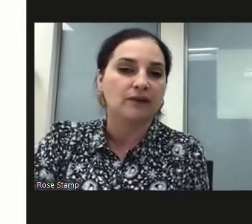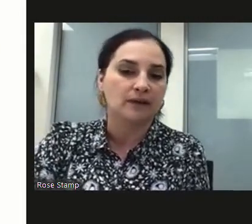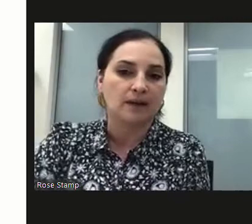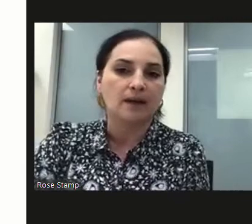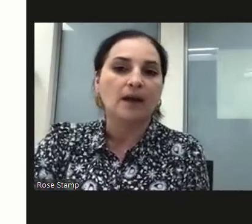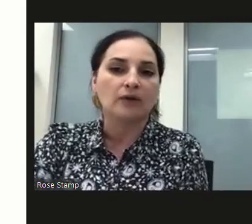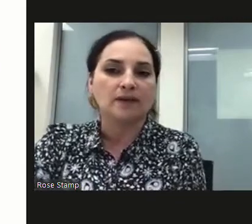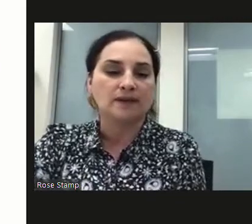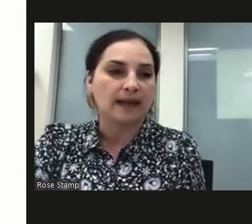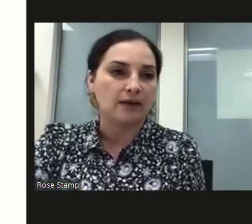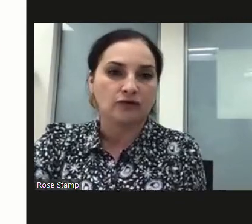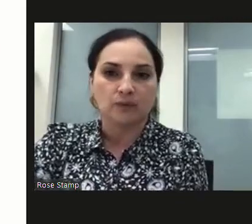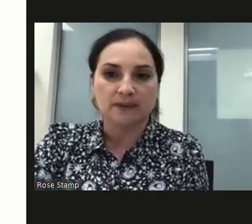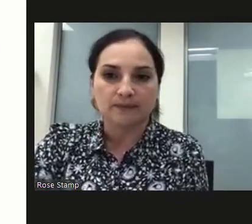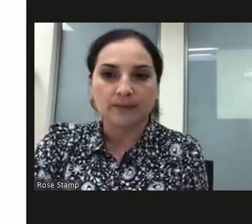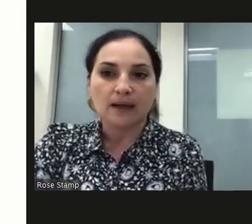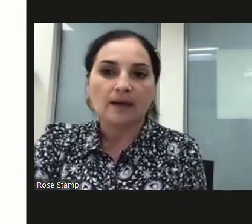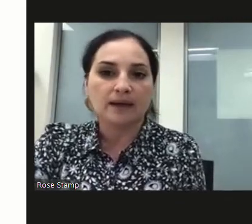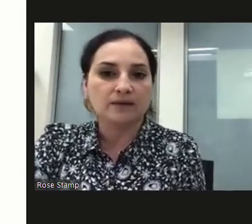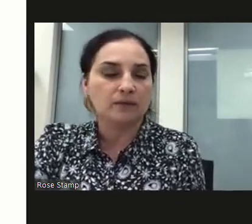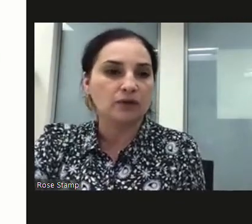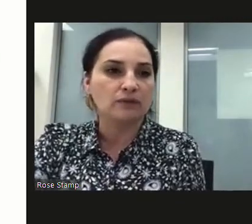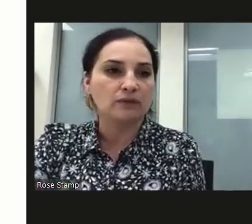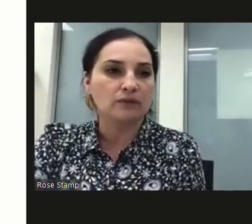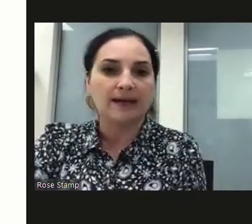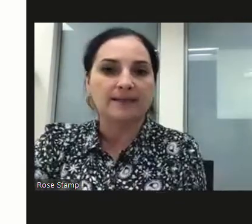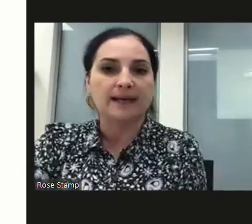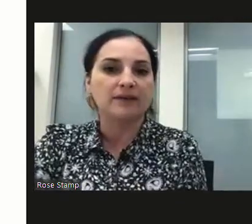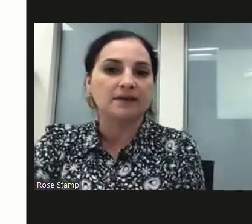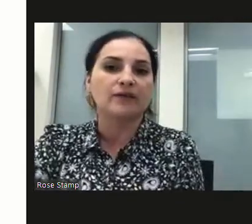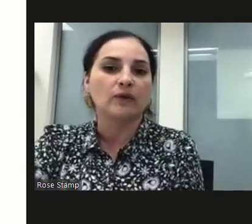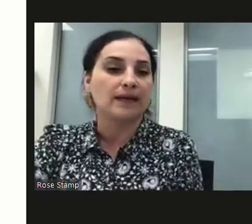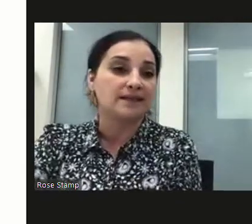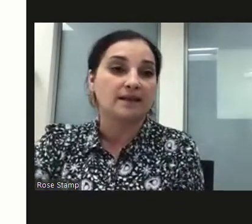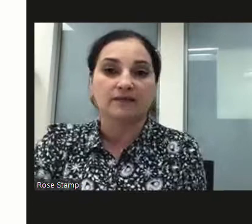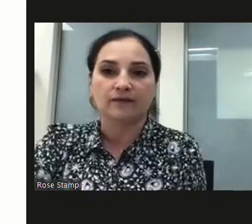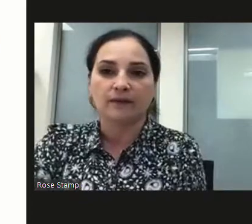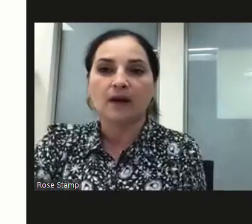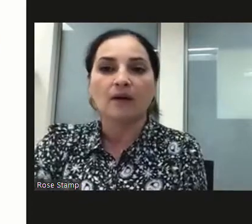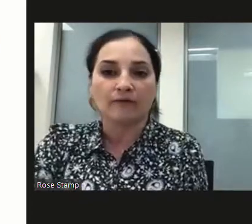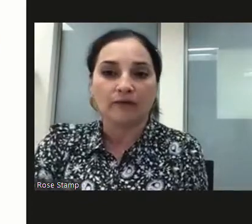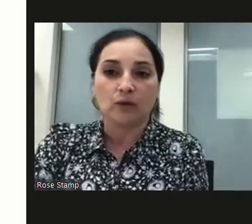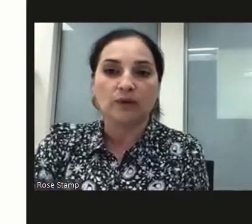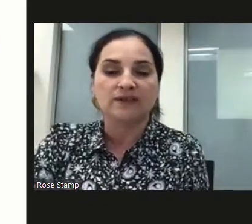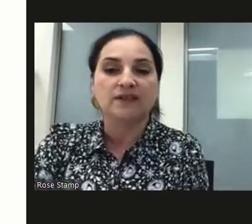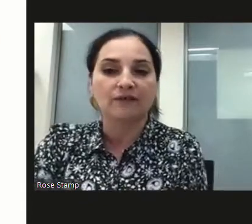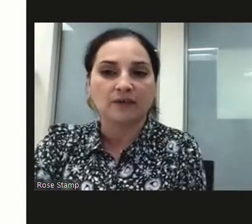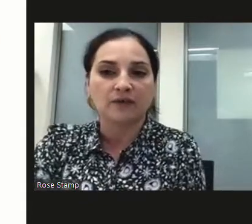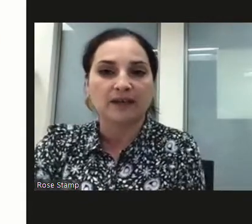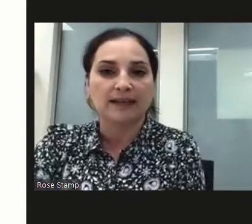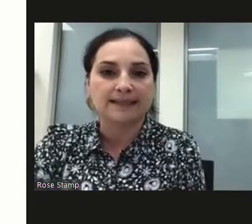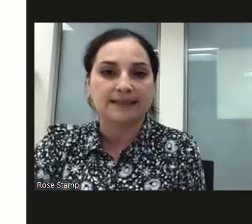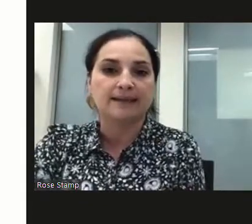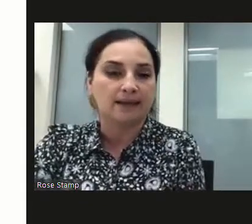distributed differently across the age groups. Their distribution provides evidence for the alternative view, which is different